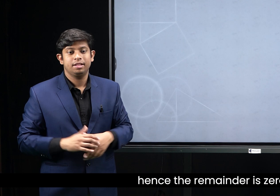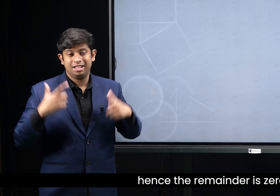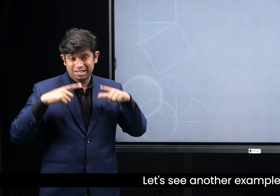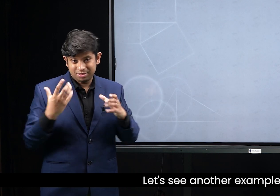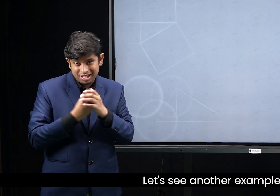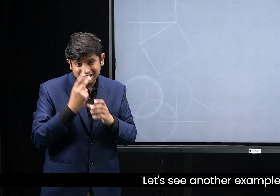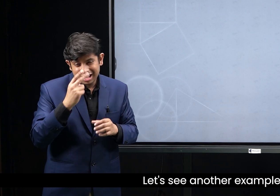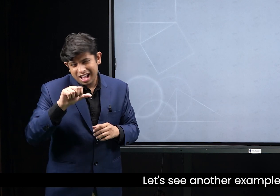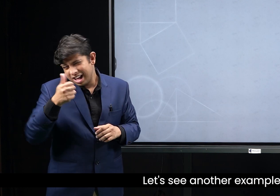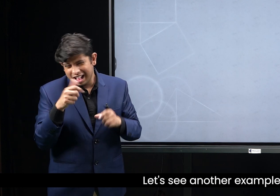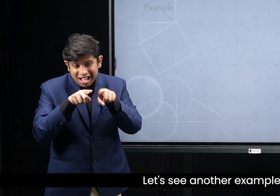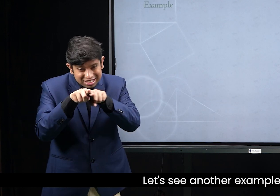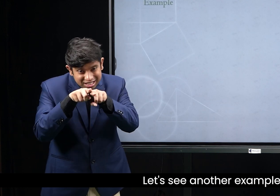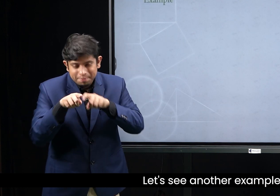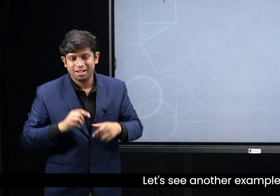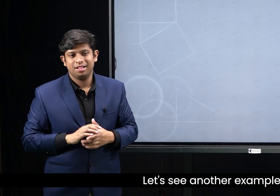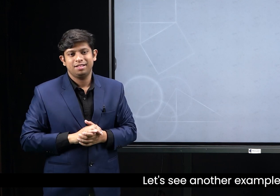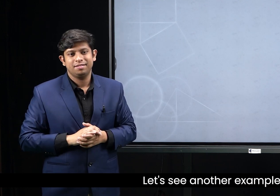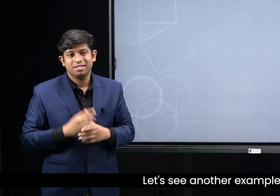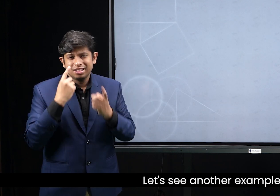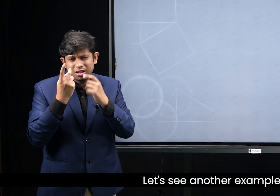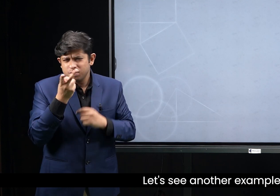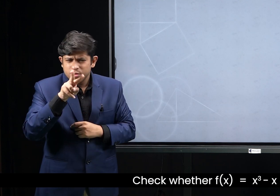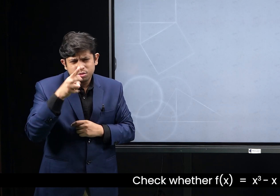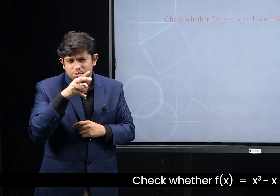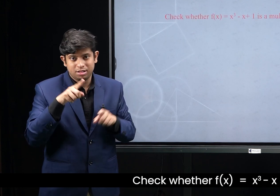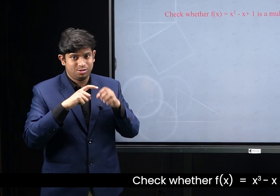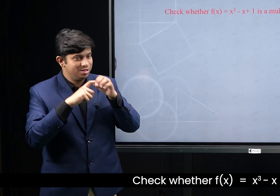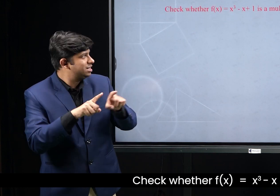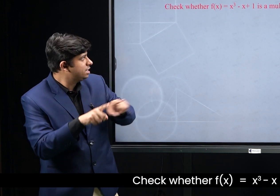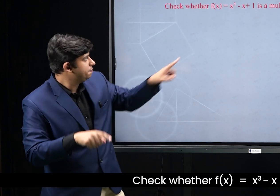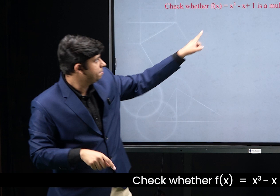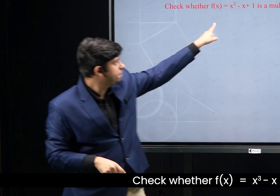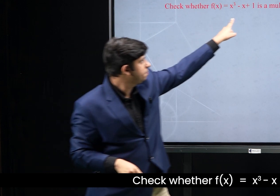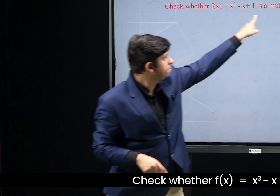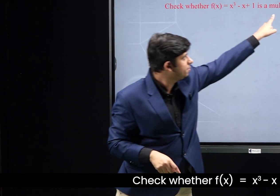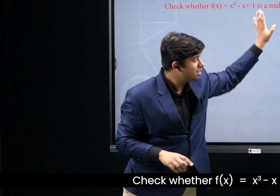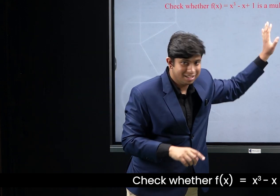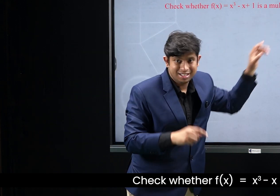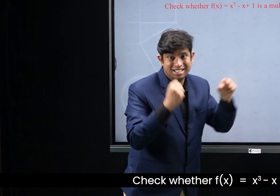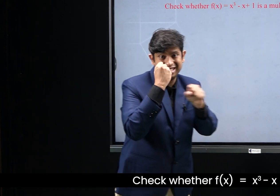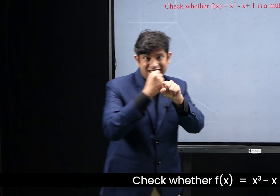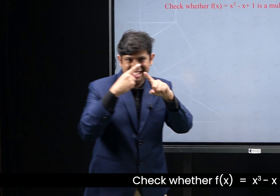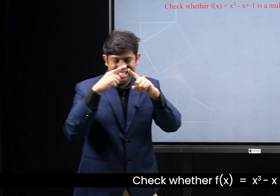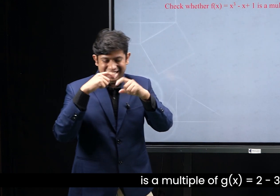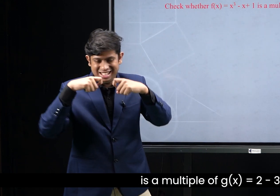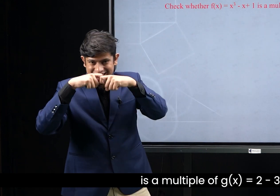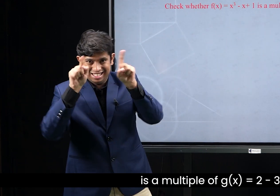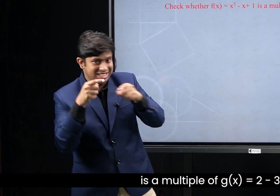Let us see another example. Check whether f of x is equal to x cube minus x plus 1 is a multiple of